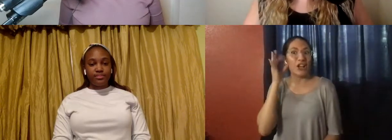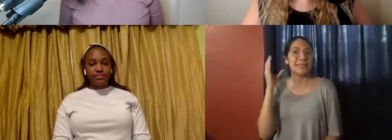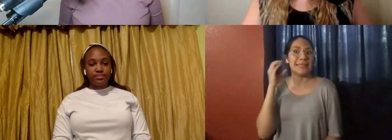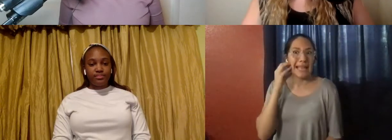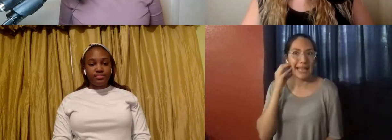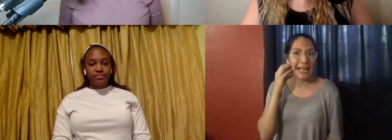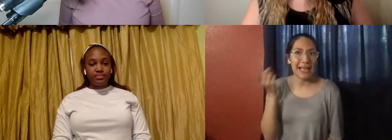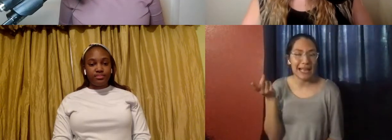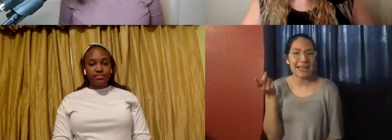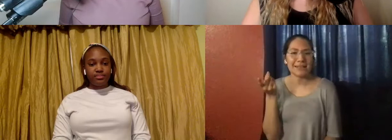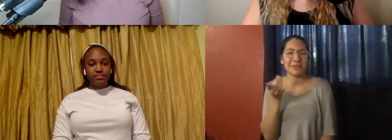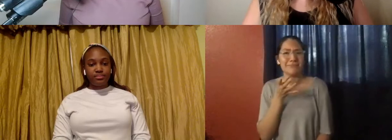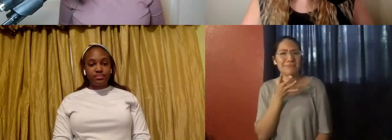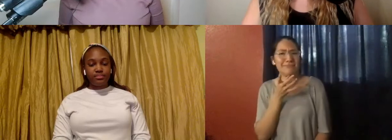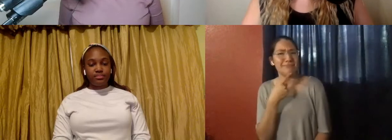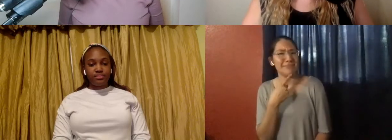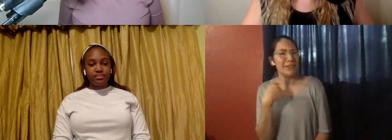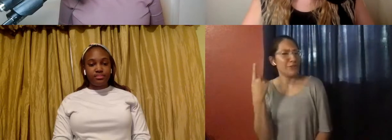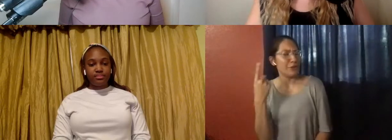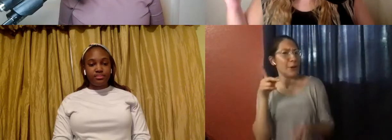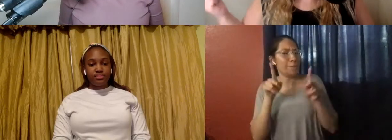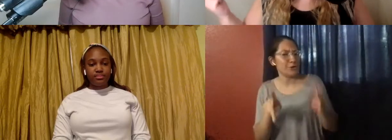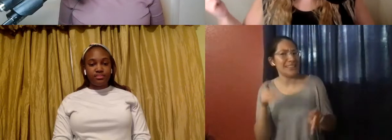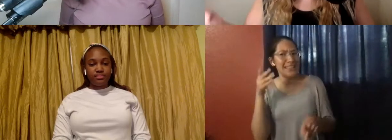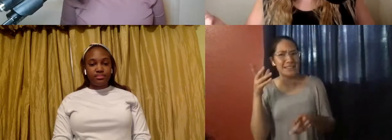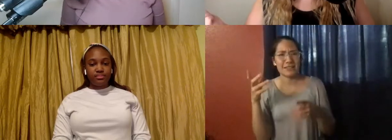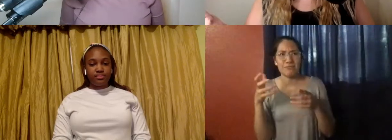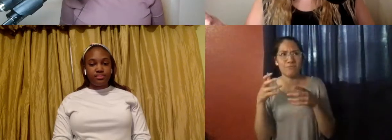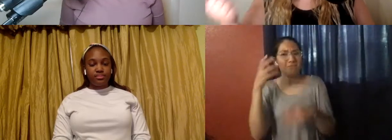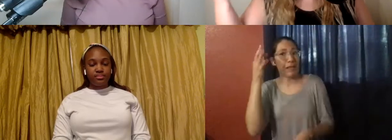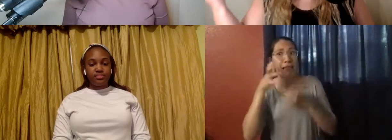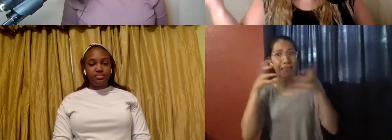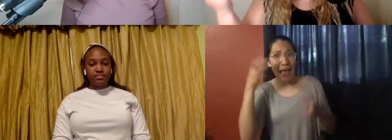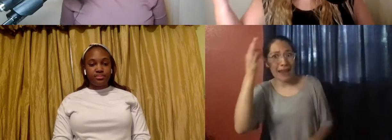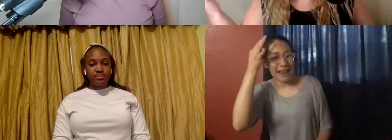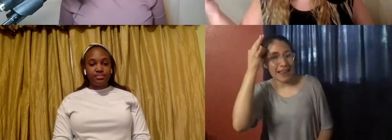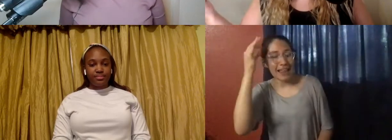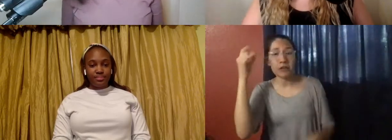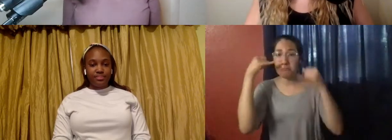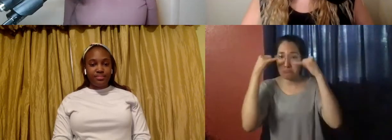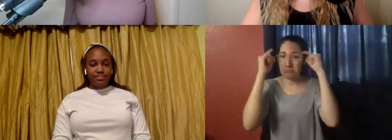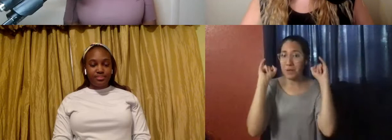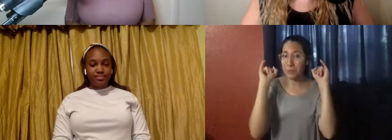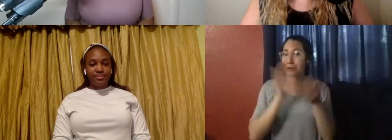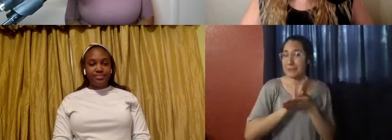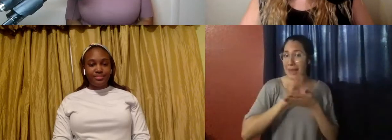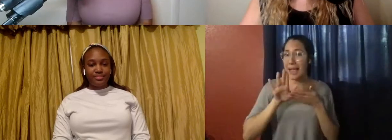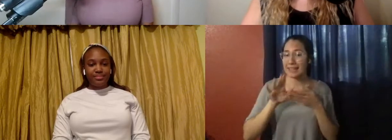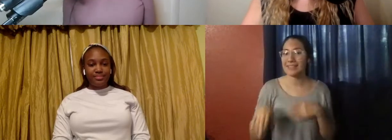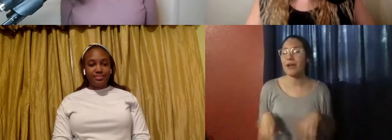know, form in your eyebrows. And I was like, thank you, mom. I'm going to go to school now, the fourth grade that I'm in. So that's really going to